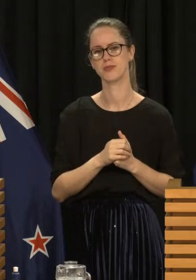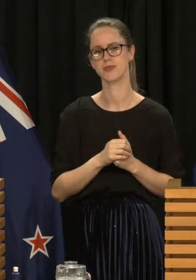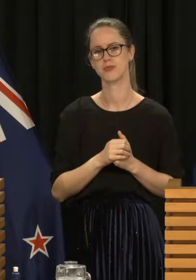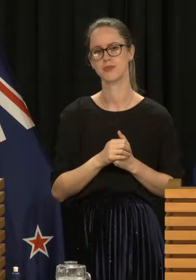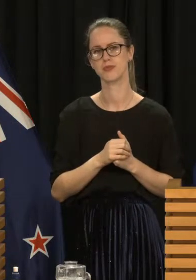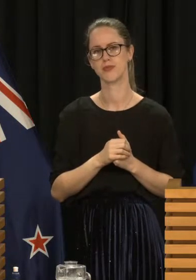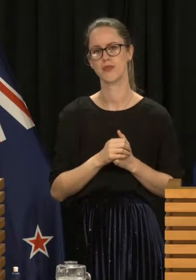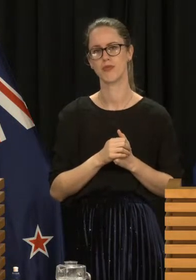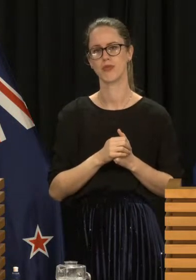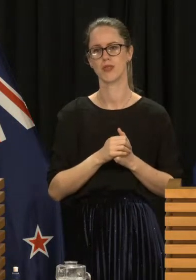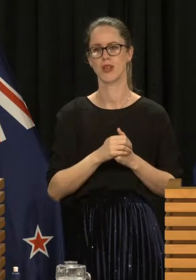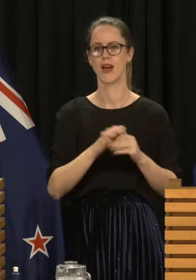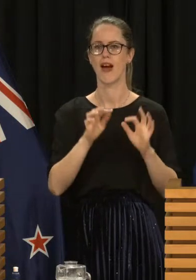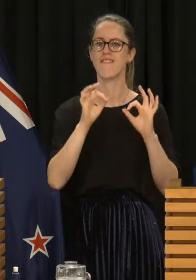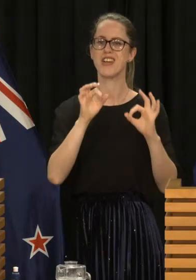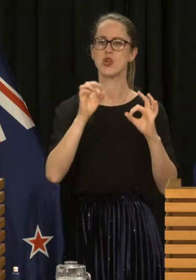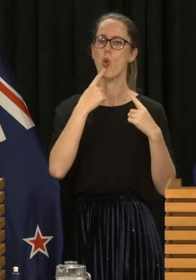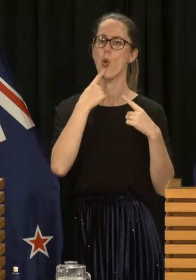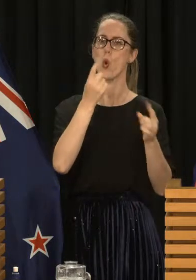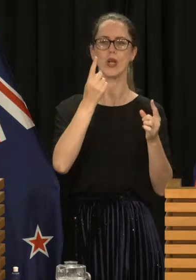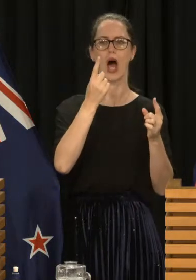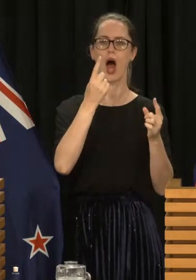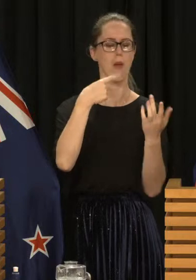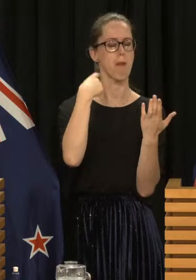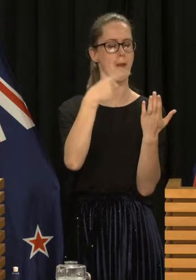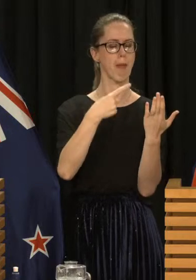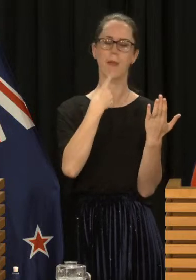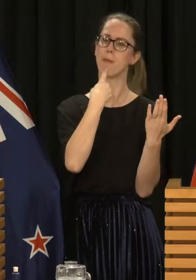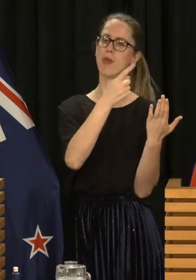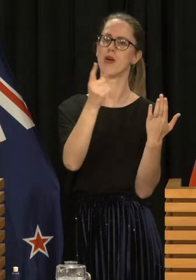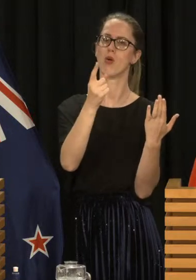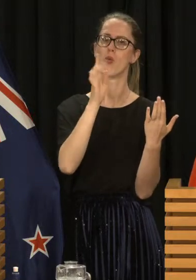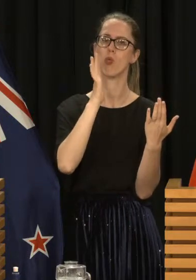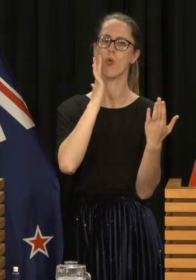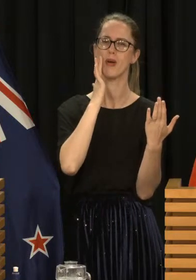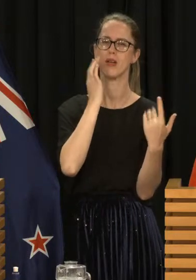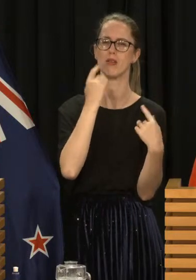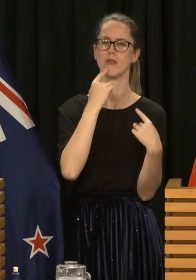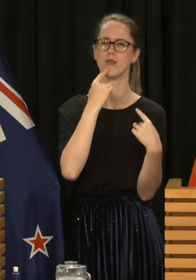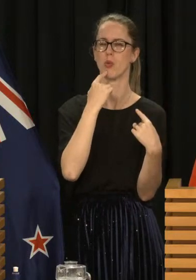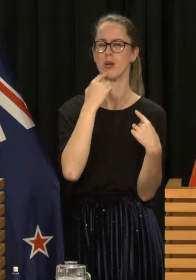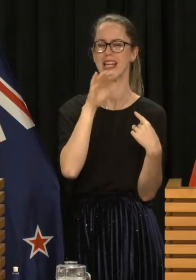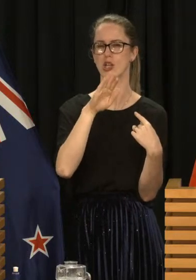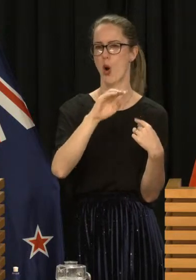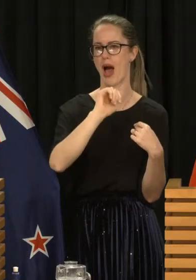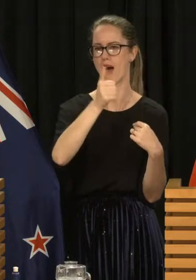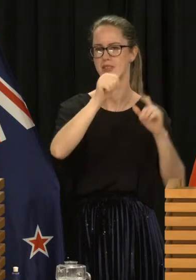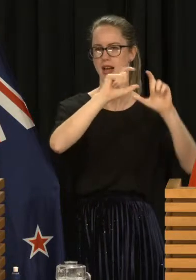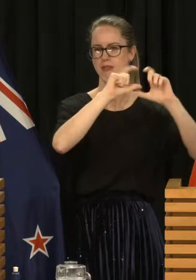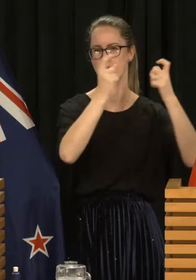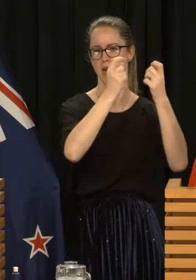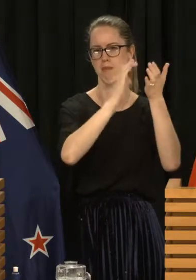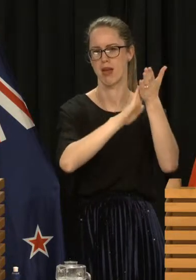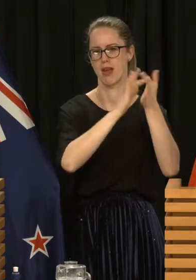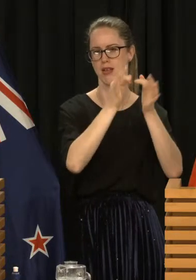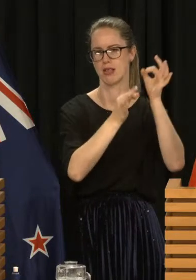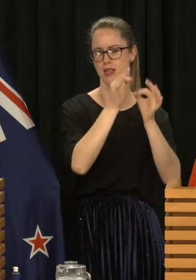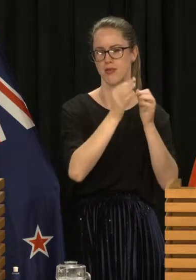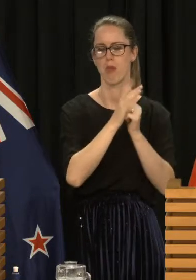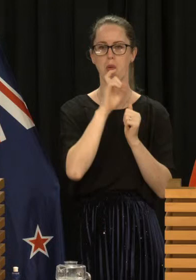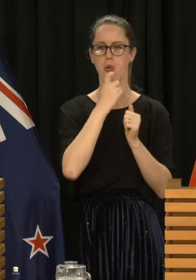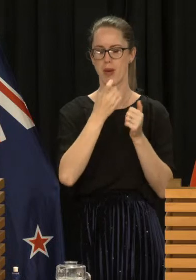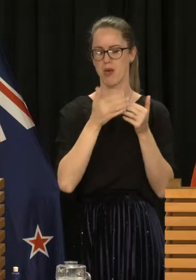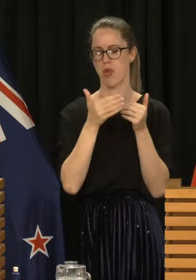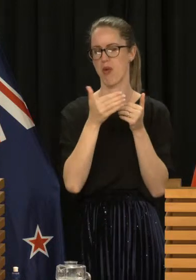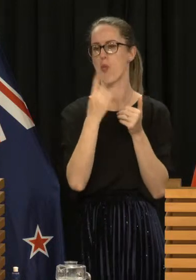order, an exact commencement date for the order will be announced after Cabinet on Monday once we've made those final decisions, but it will be